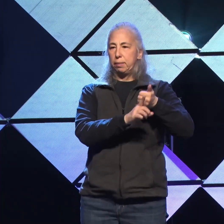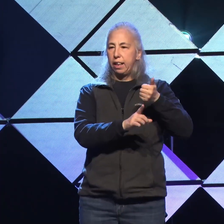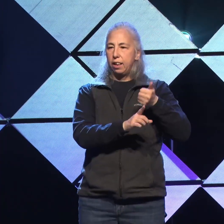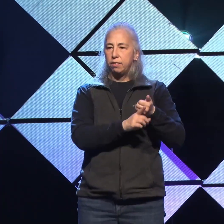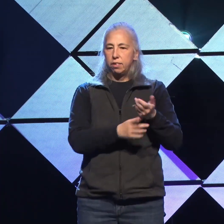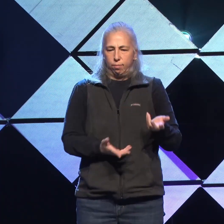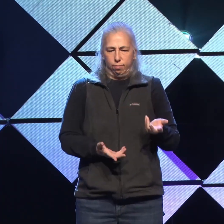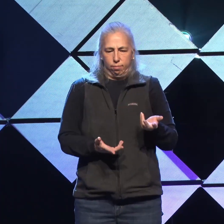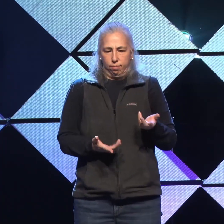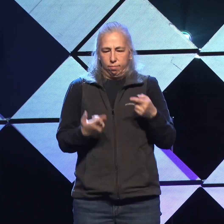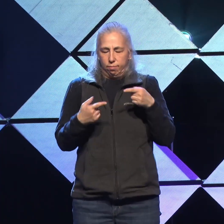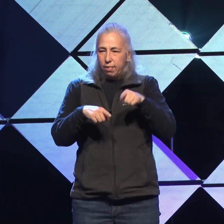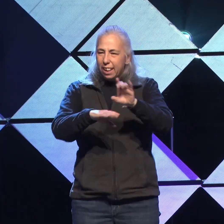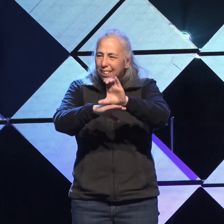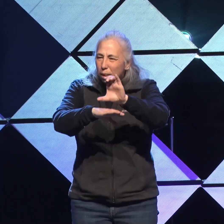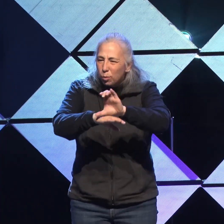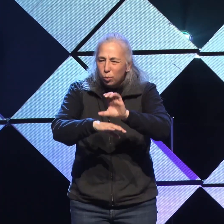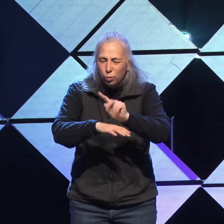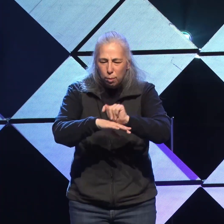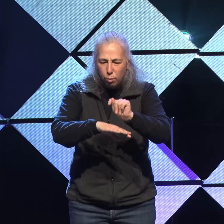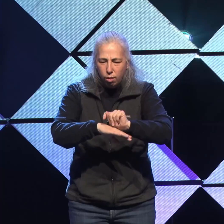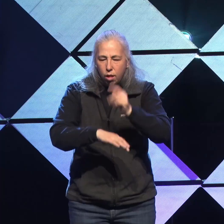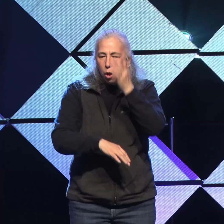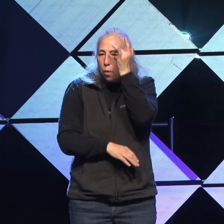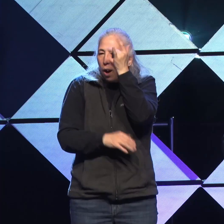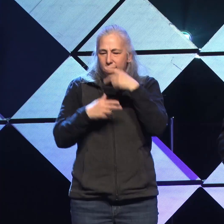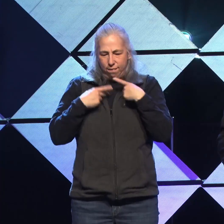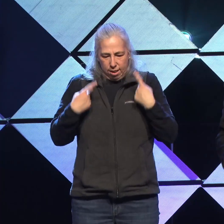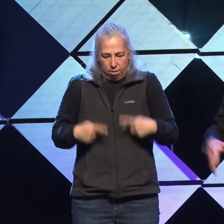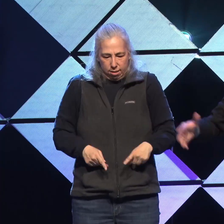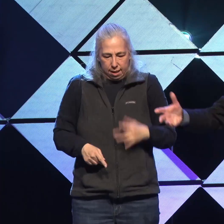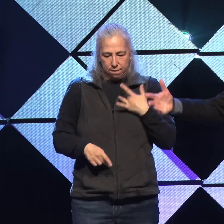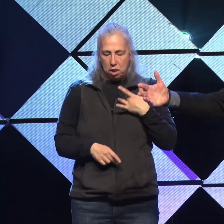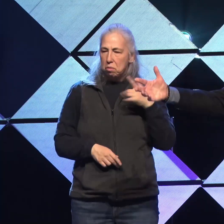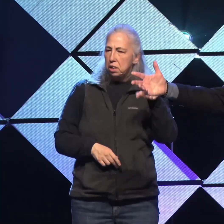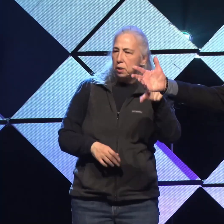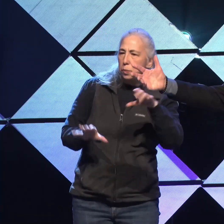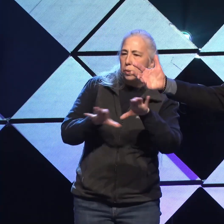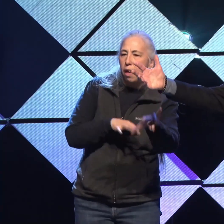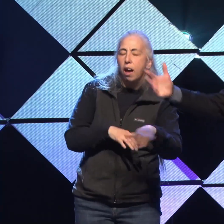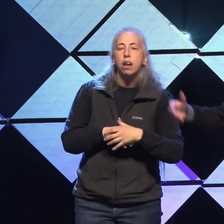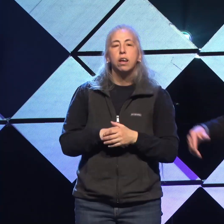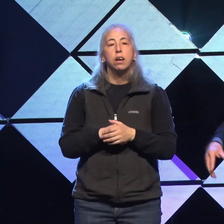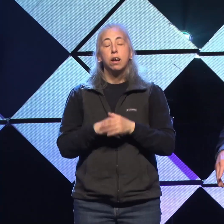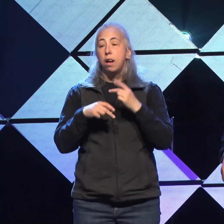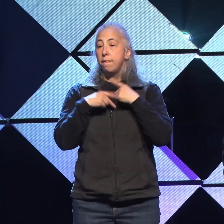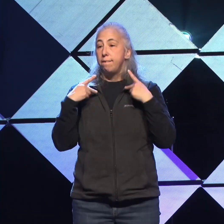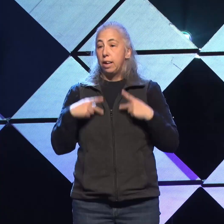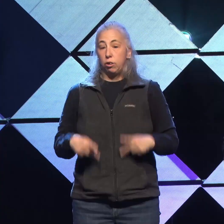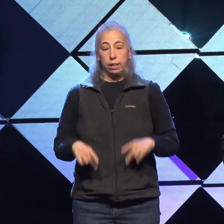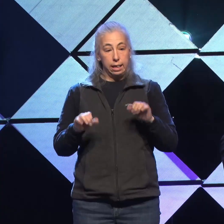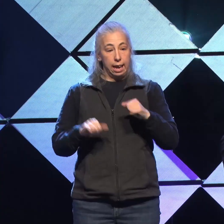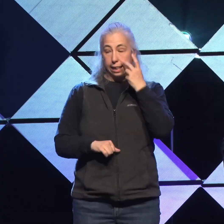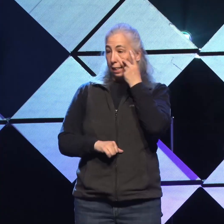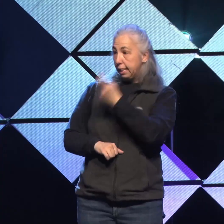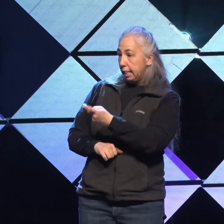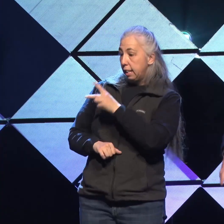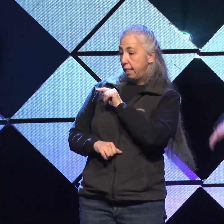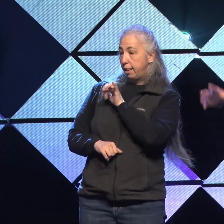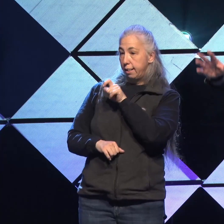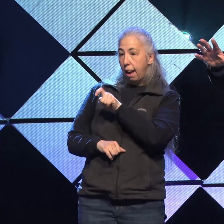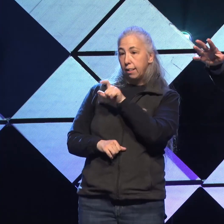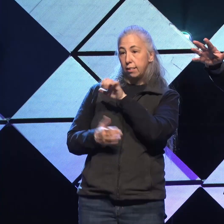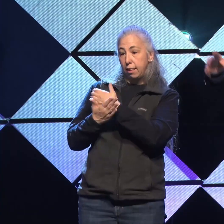have to do that. You think about it. He could have seen the tax collector come in with the mass of people coming into the temple right